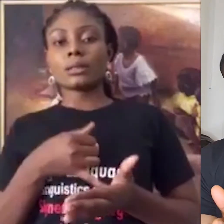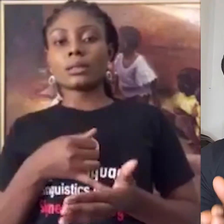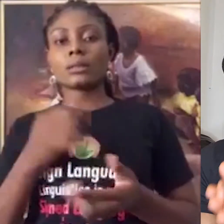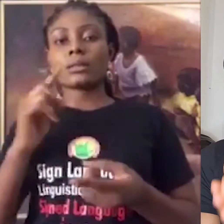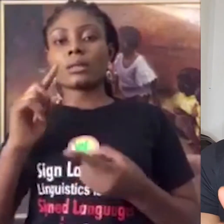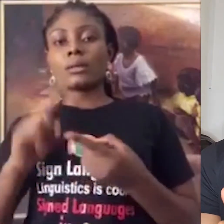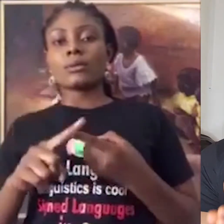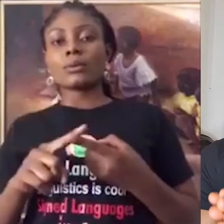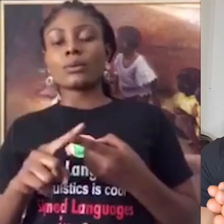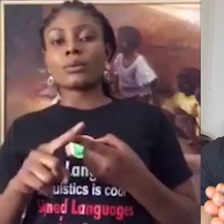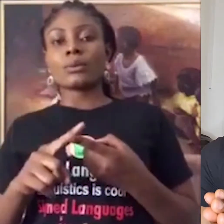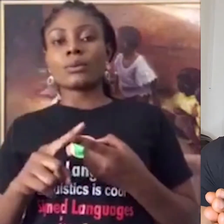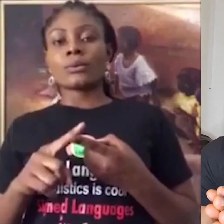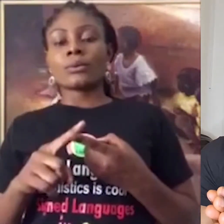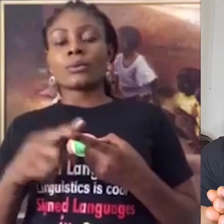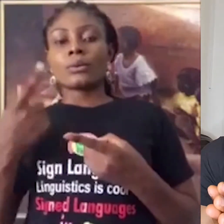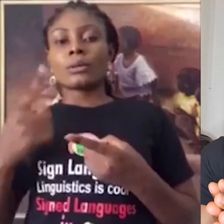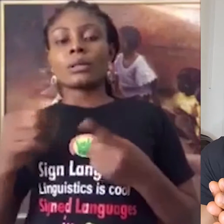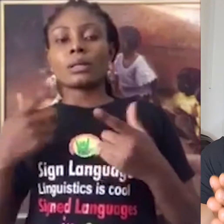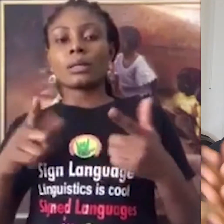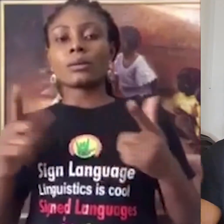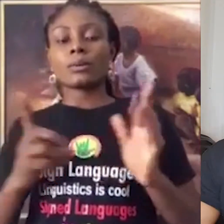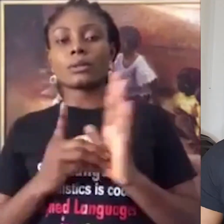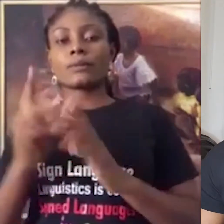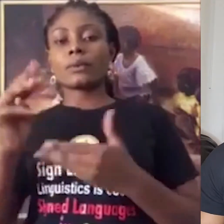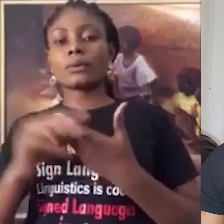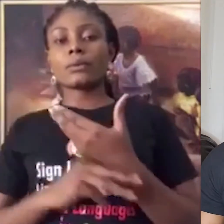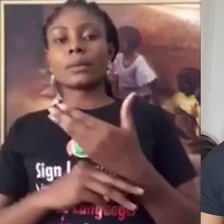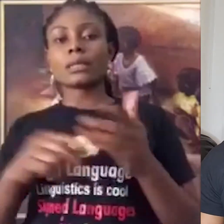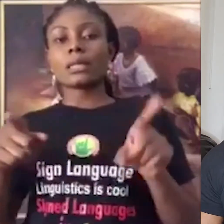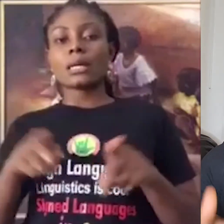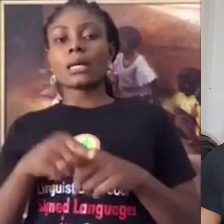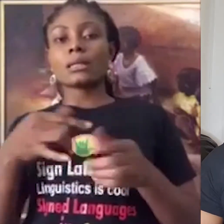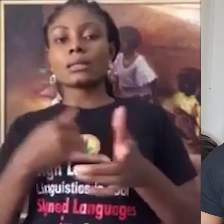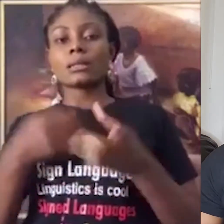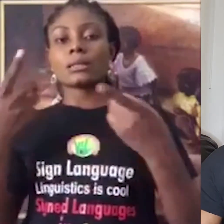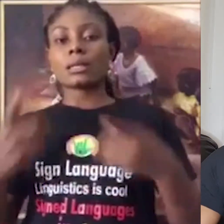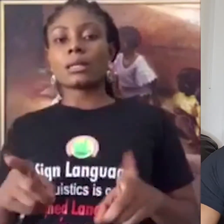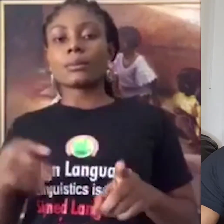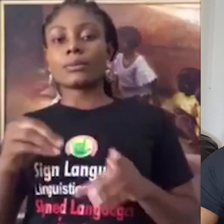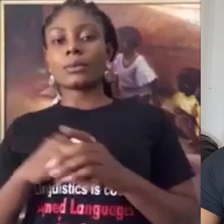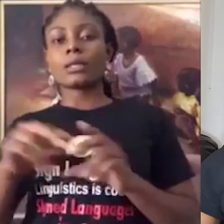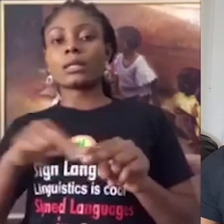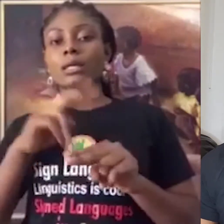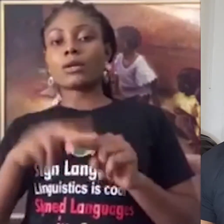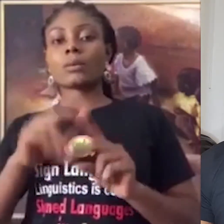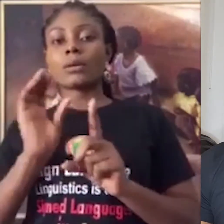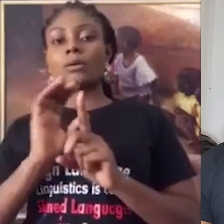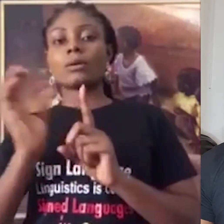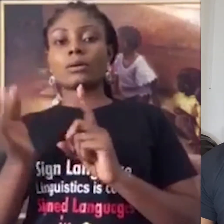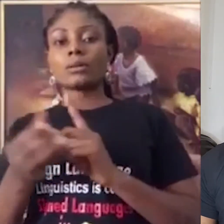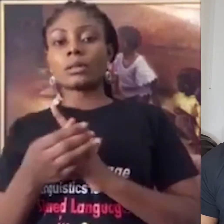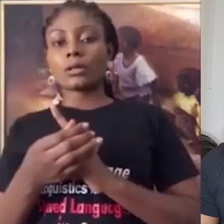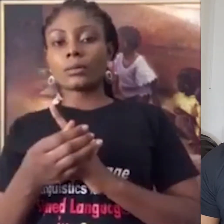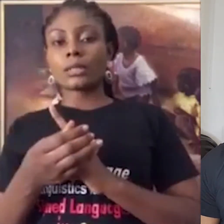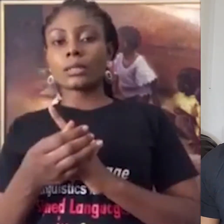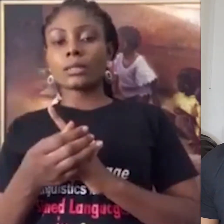it to the language development as it happens on a normal